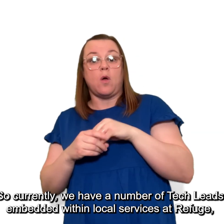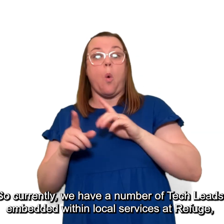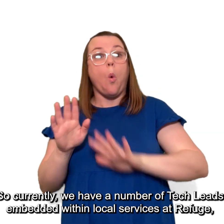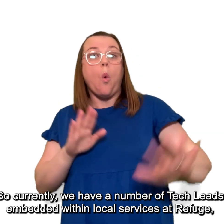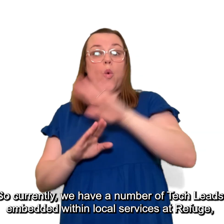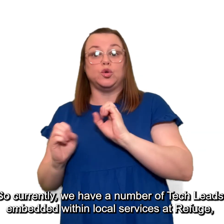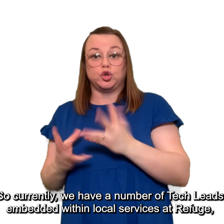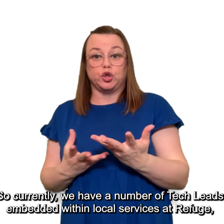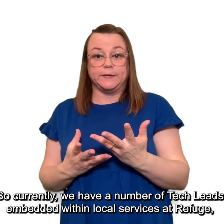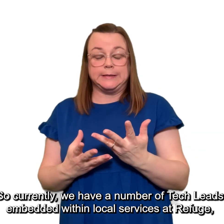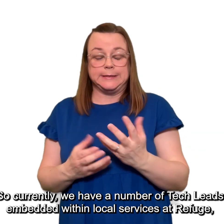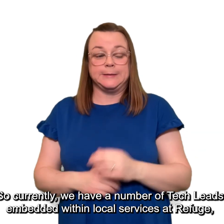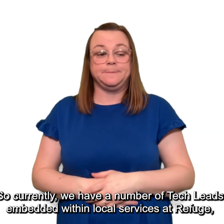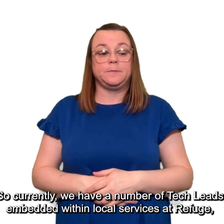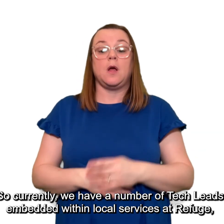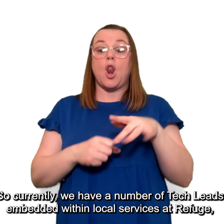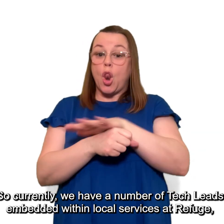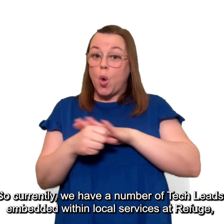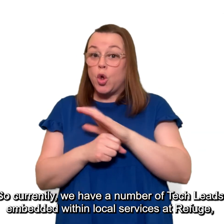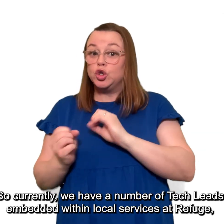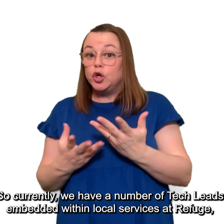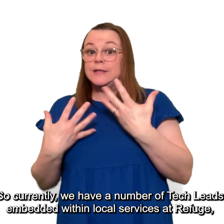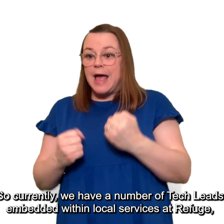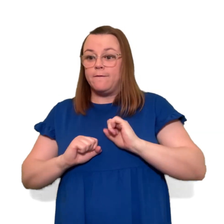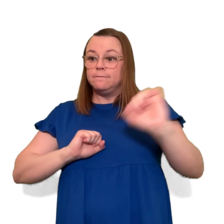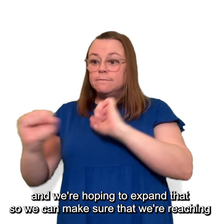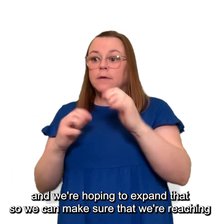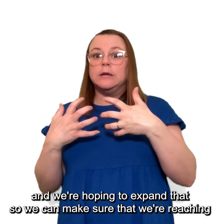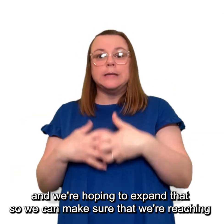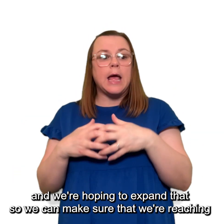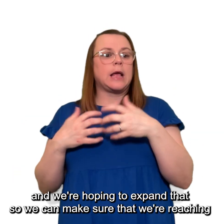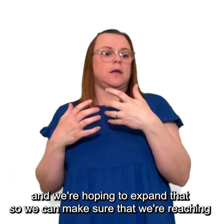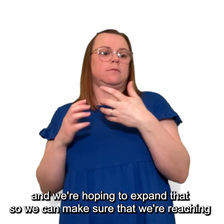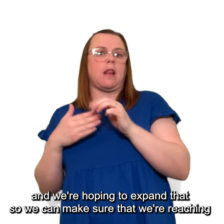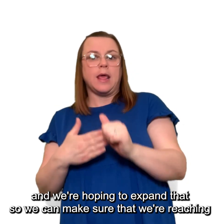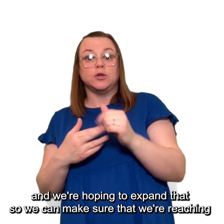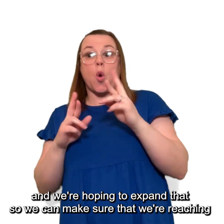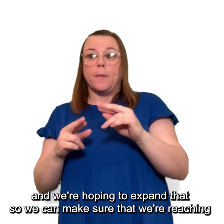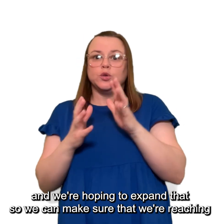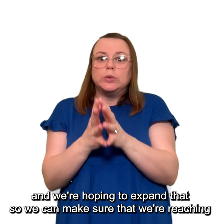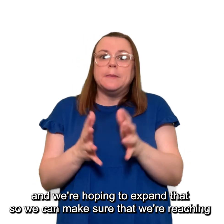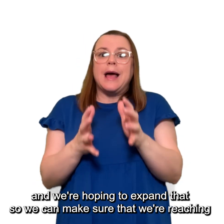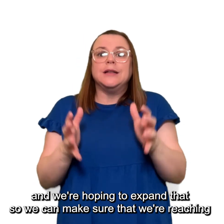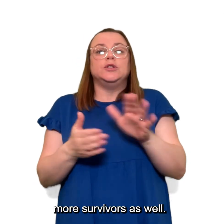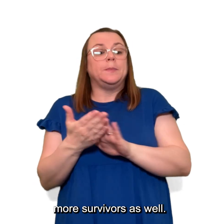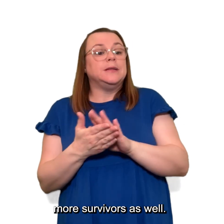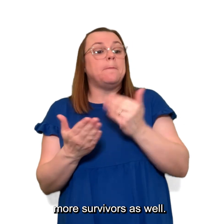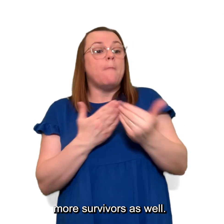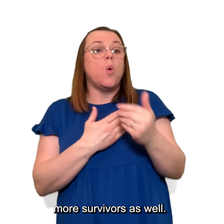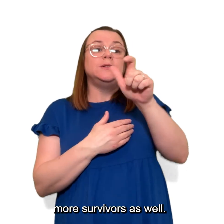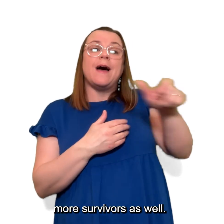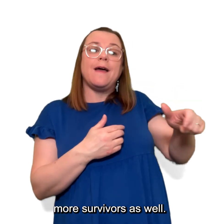have a number of tech leads embedded within local services at Refuge, and we're hoping to expand that so we can make sure that we're reaching